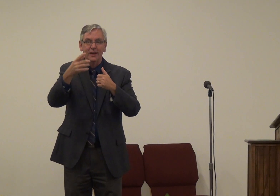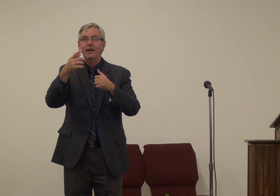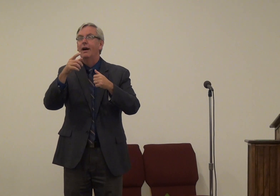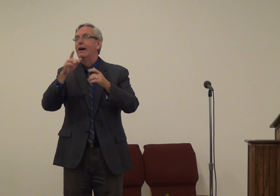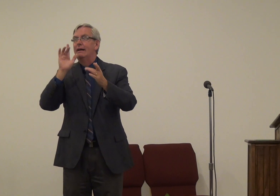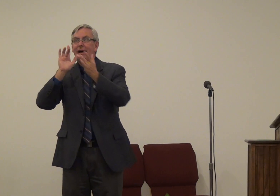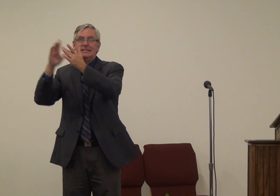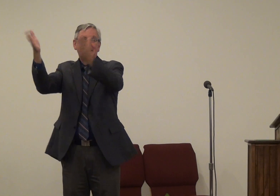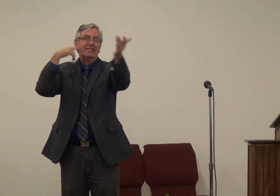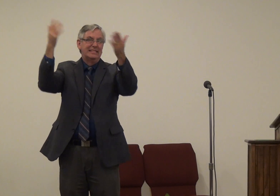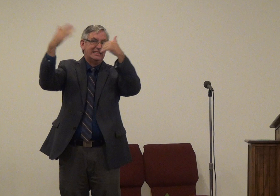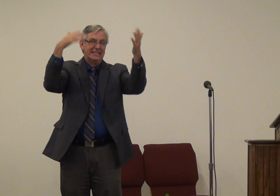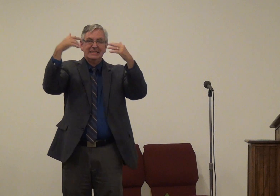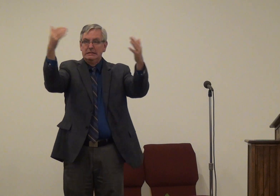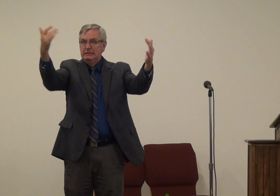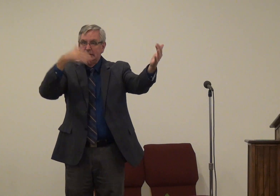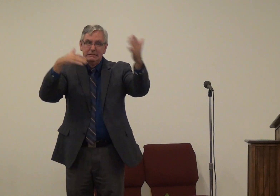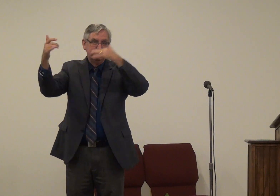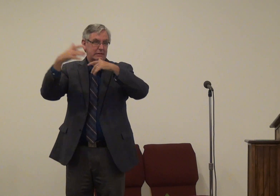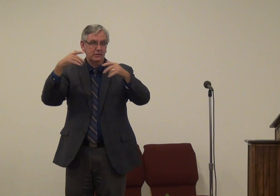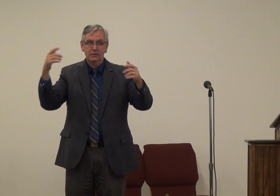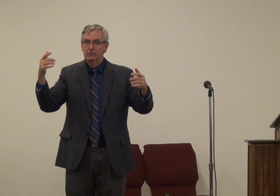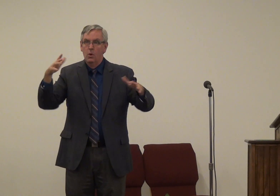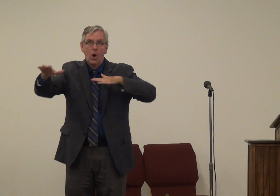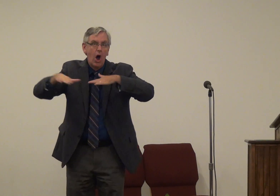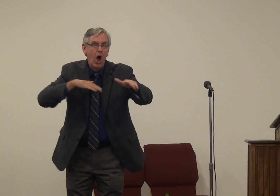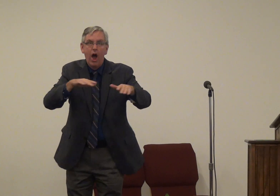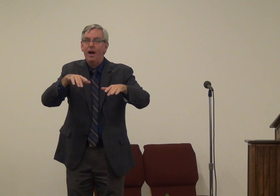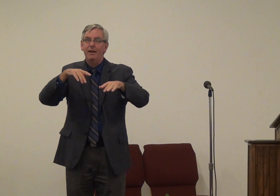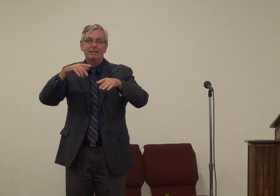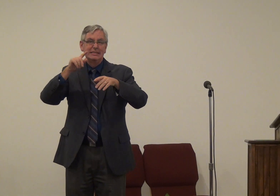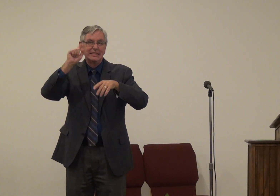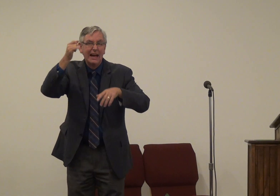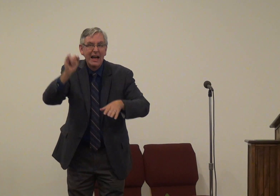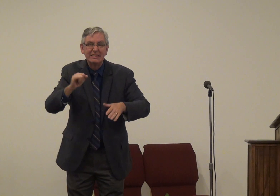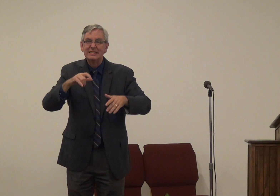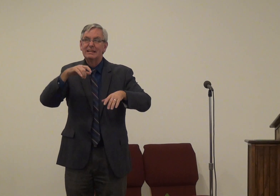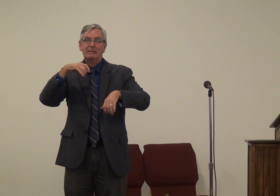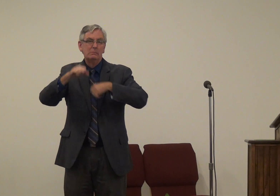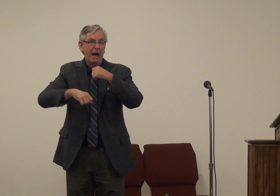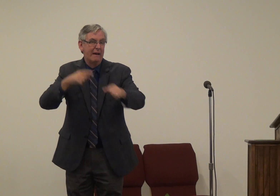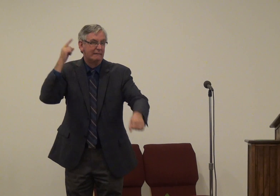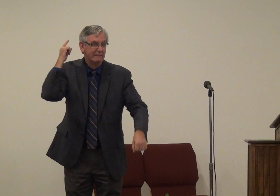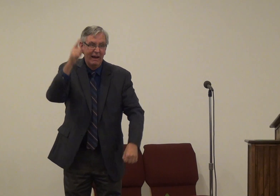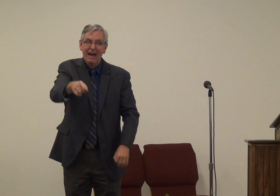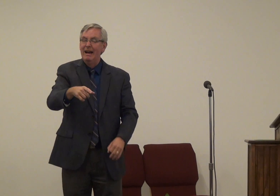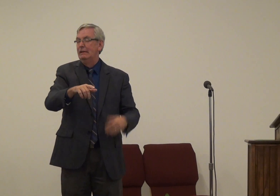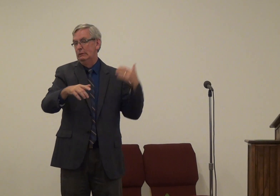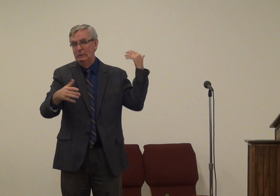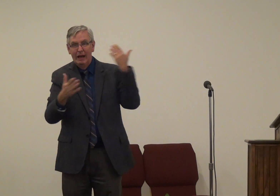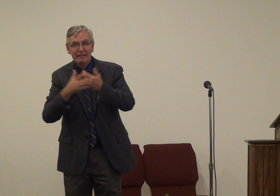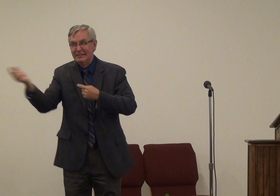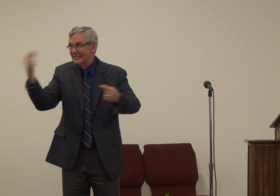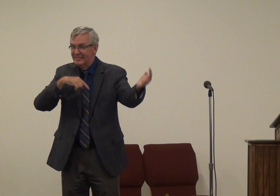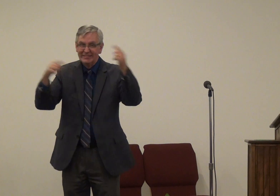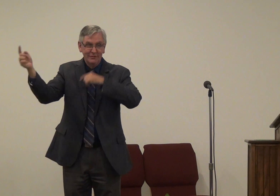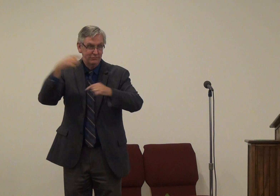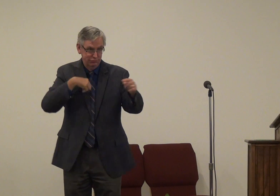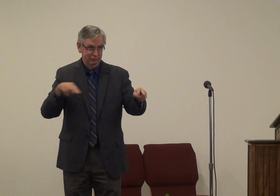people, and the Deaf Association contacted people for us, and they went out and took taxis and walked, went all over the